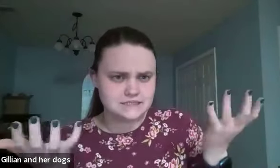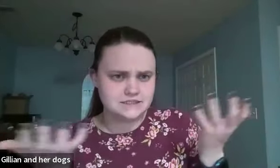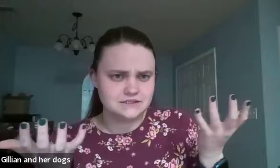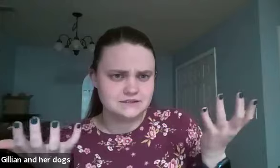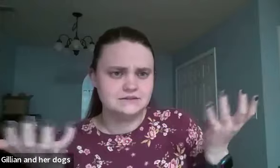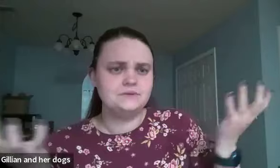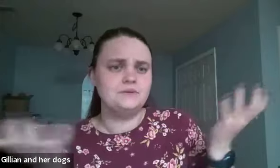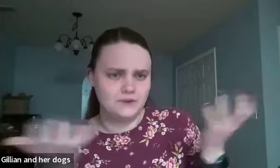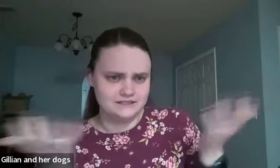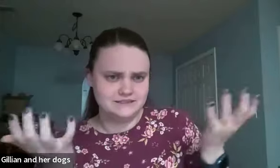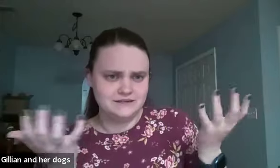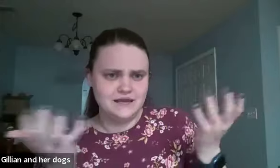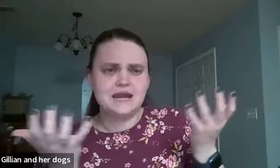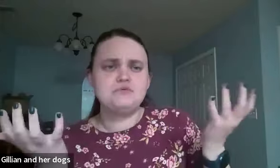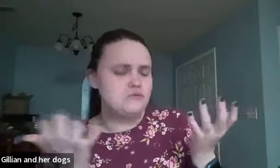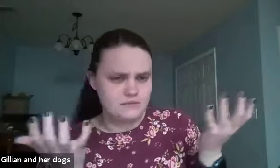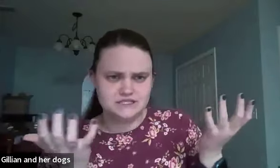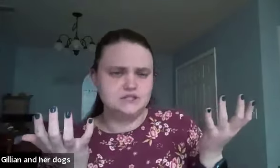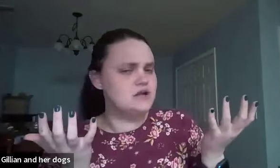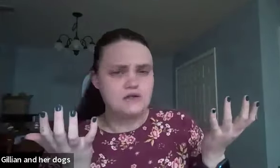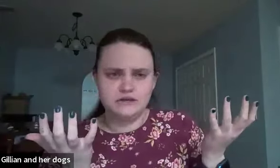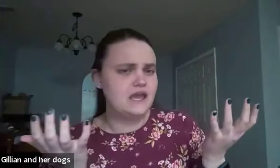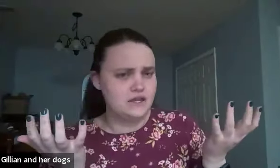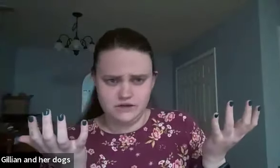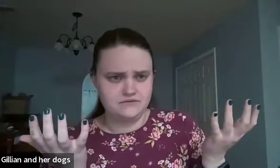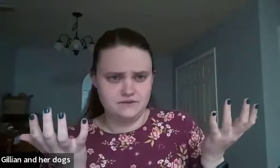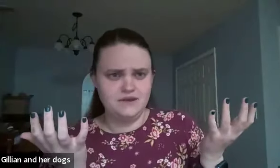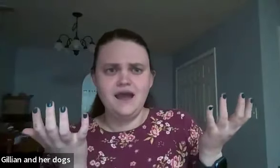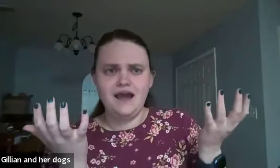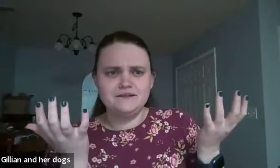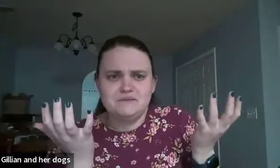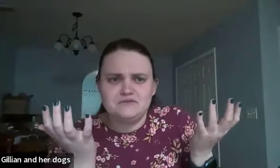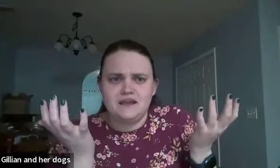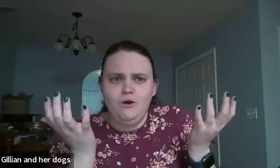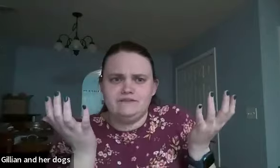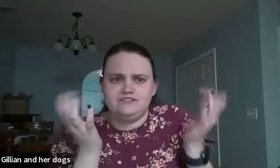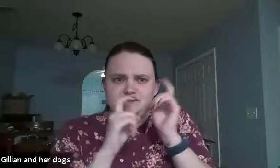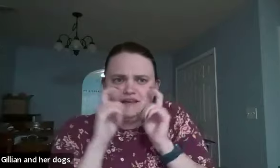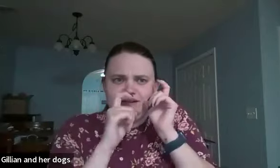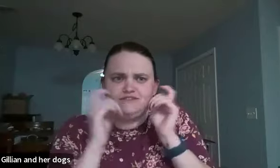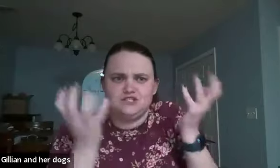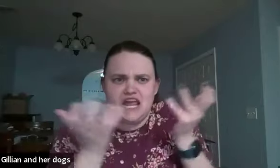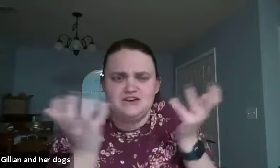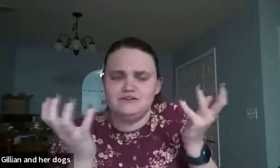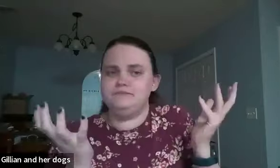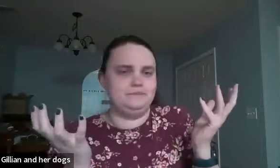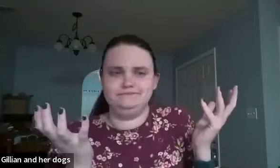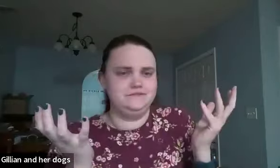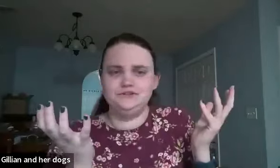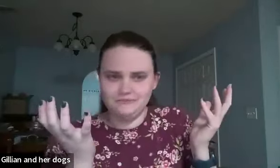what? And I promise you're not looking angry at them. I feel like people think, oh, I just feel like I have such anger. Look, no, you don't.